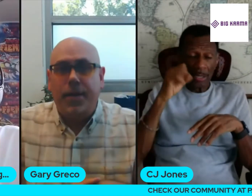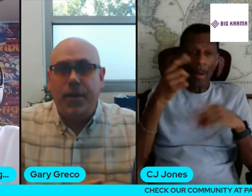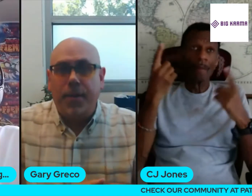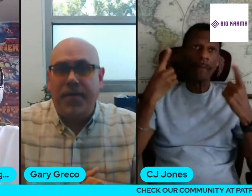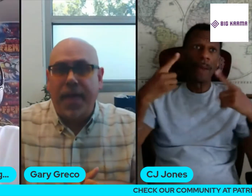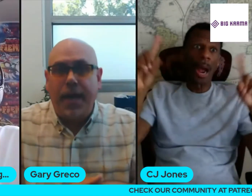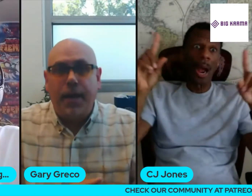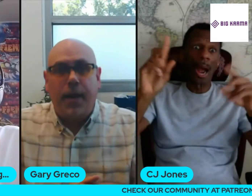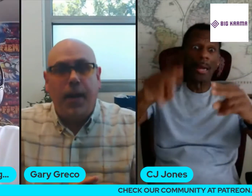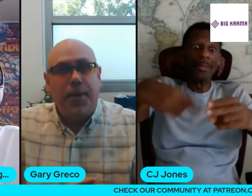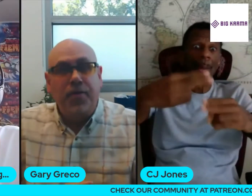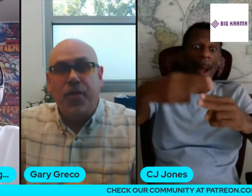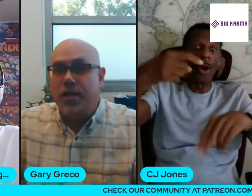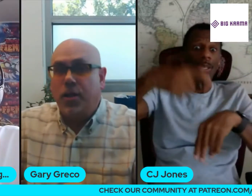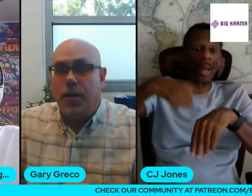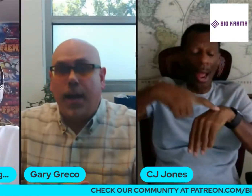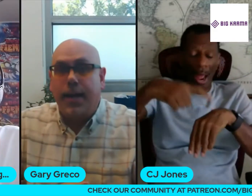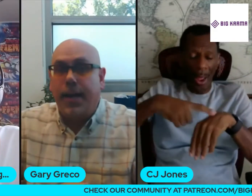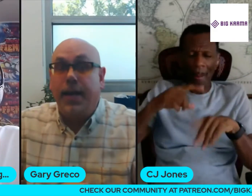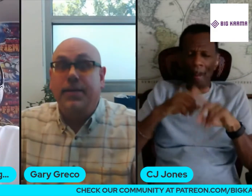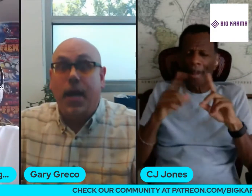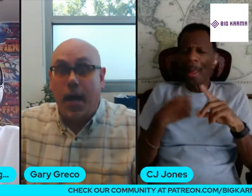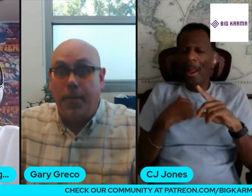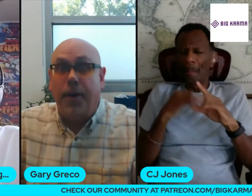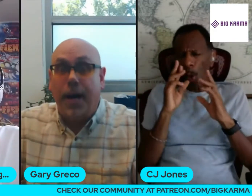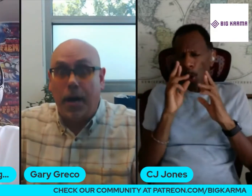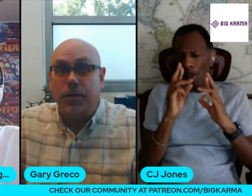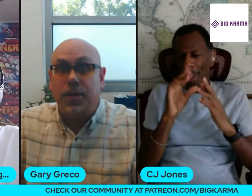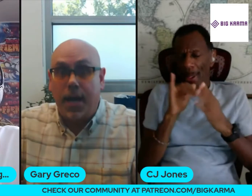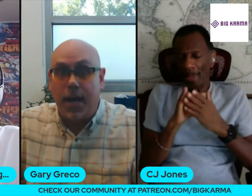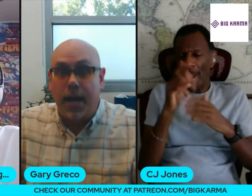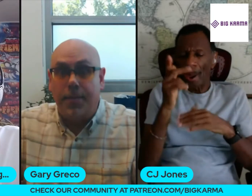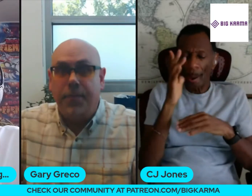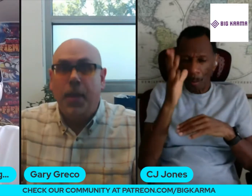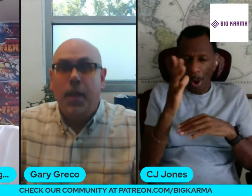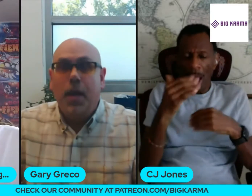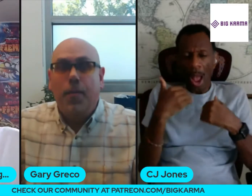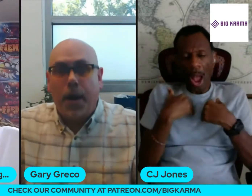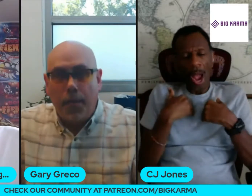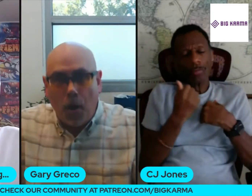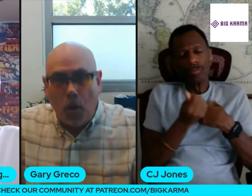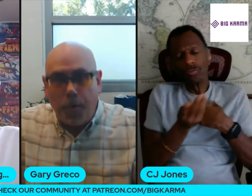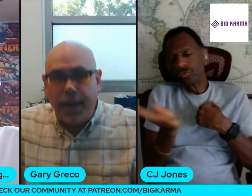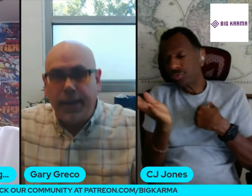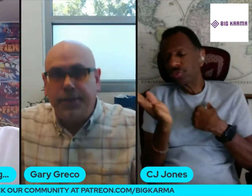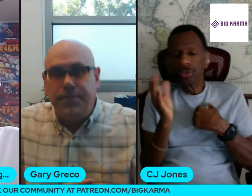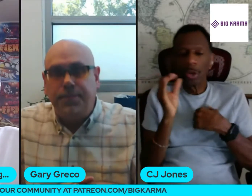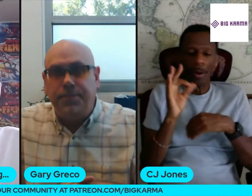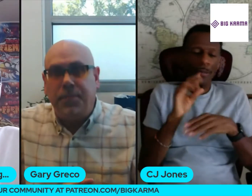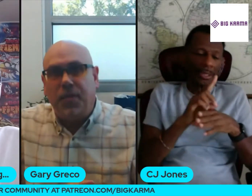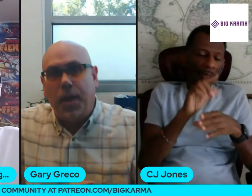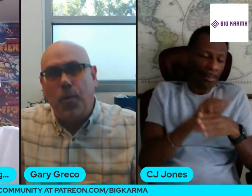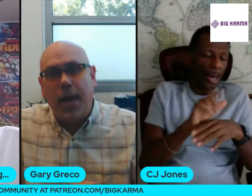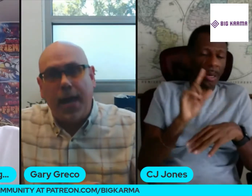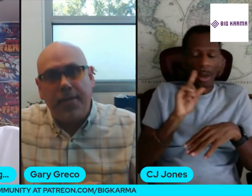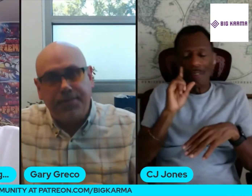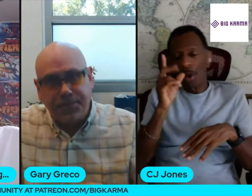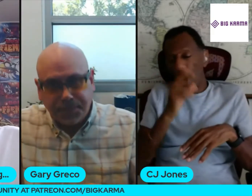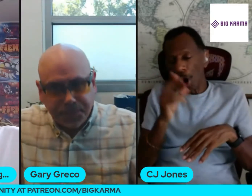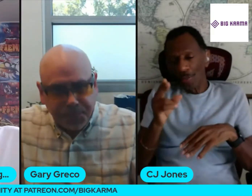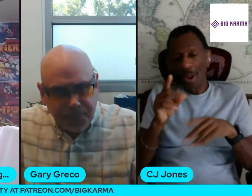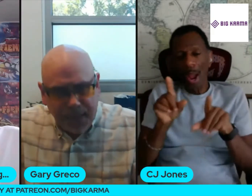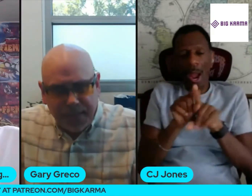Yes, I heard about that. My thoughts are like, it's about time, but I'm hoping that they will